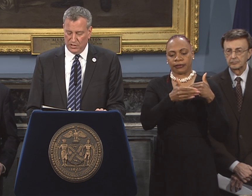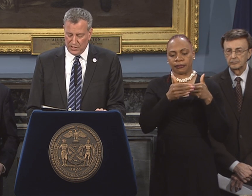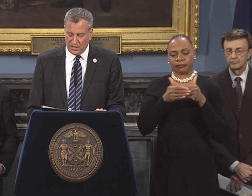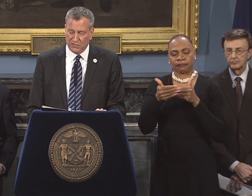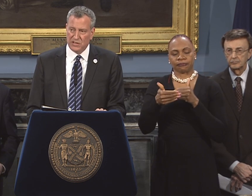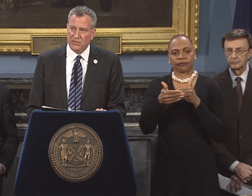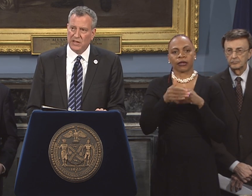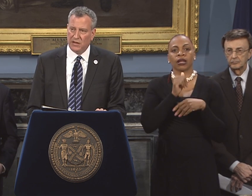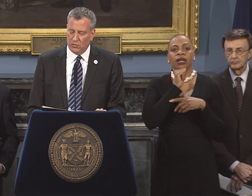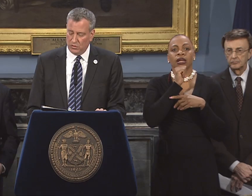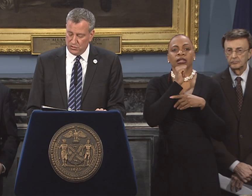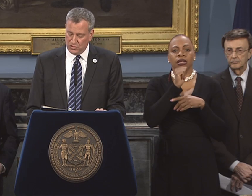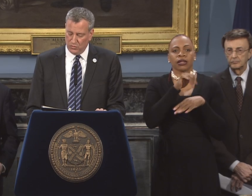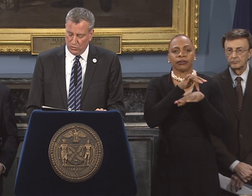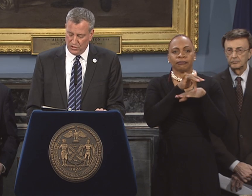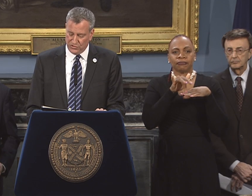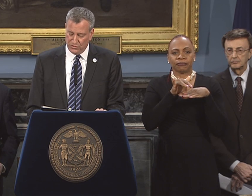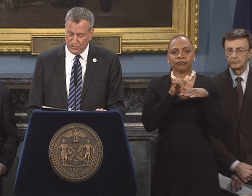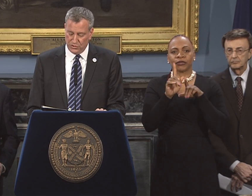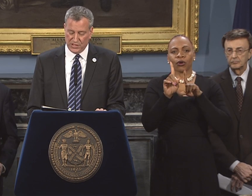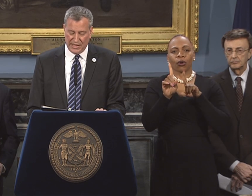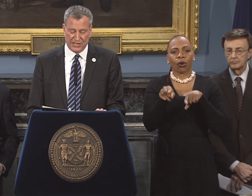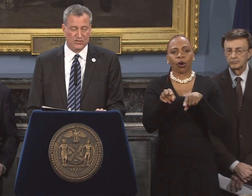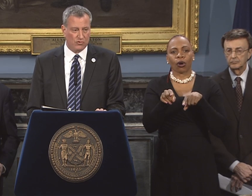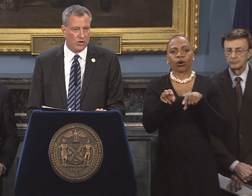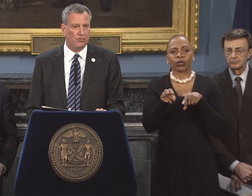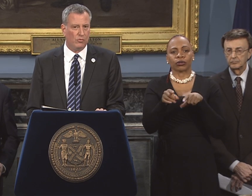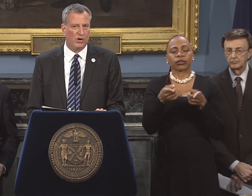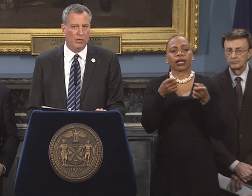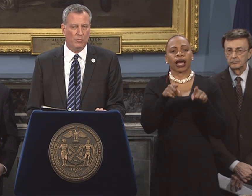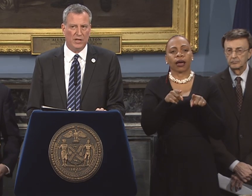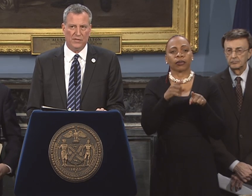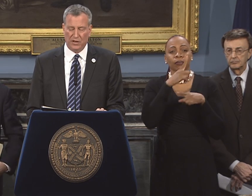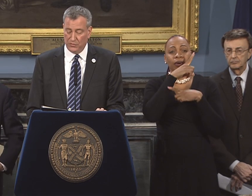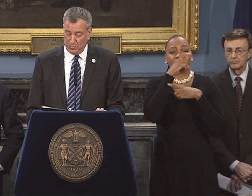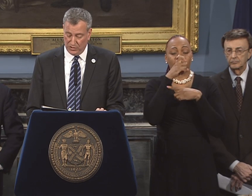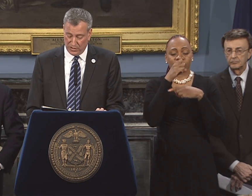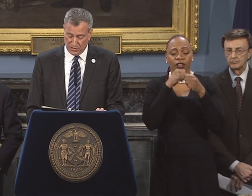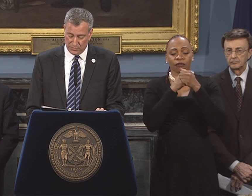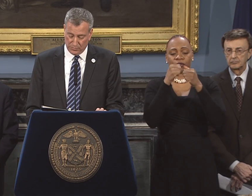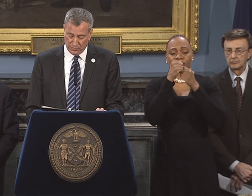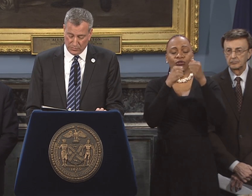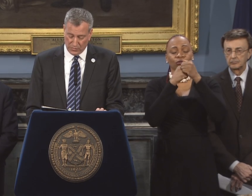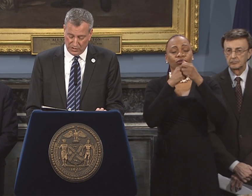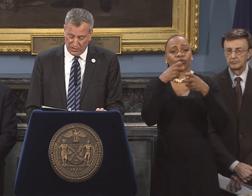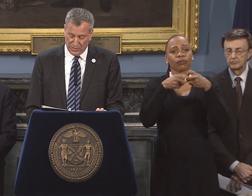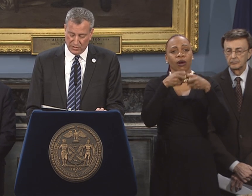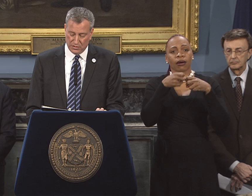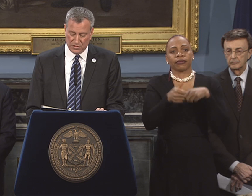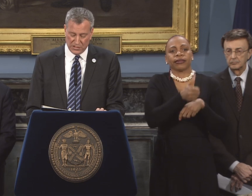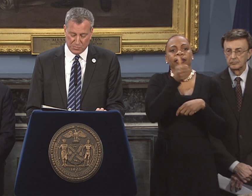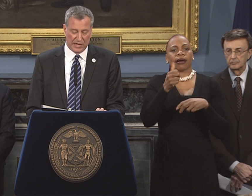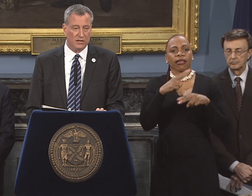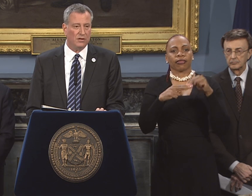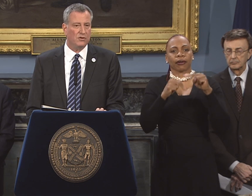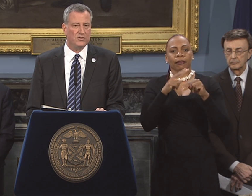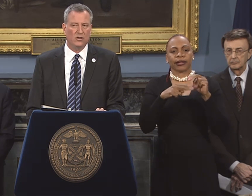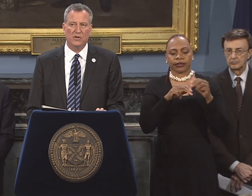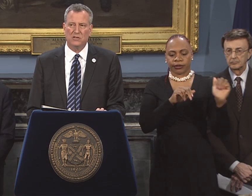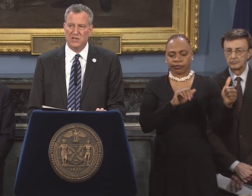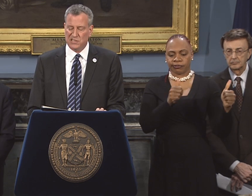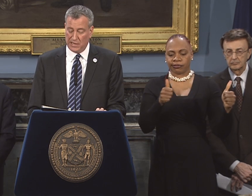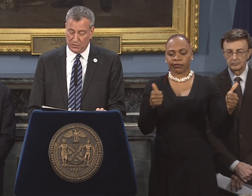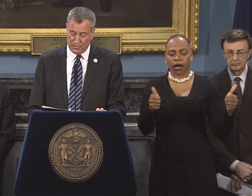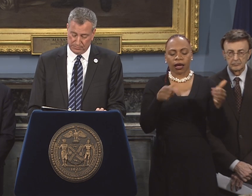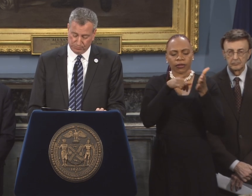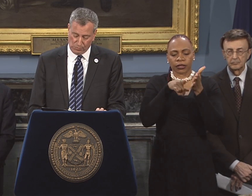is important, none of these vacate orders were issued due to any structural problem in the other buildings. They've been inspected and